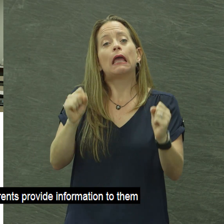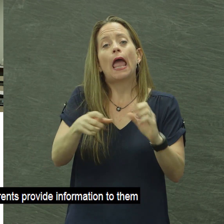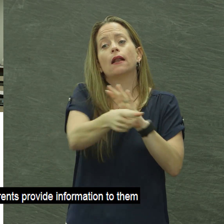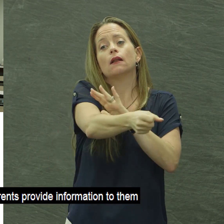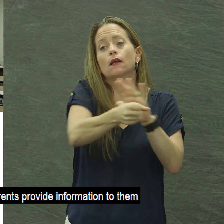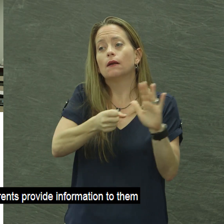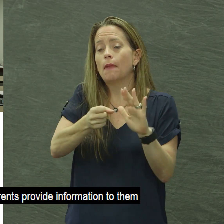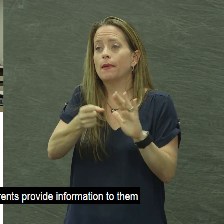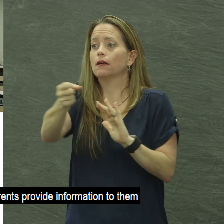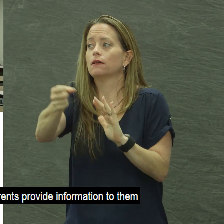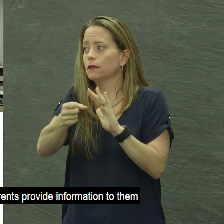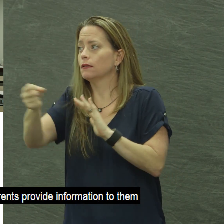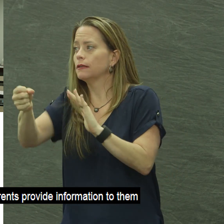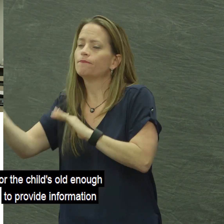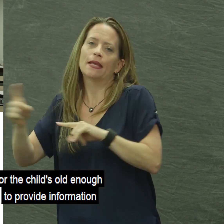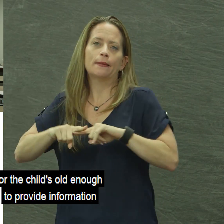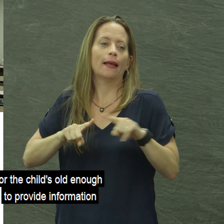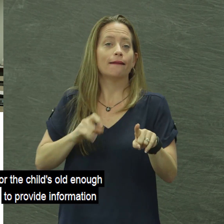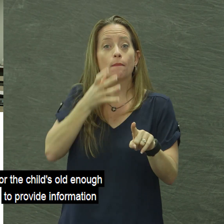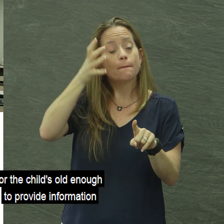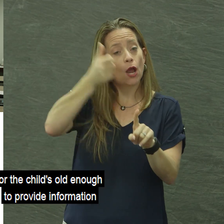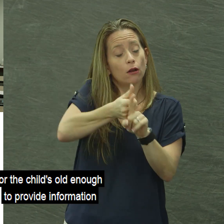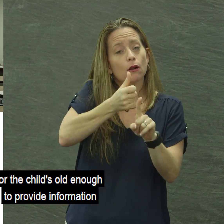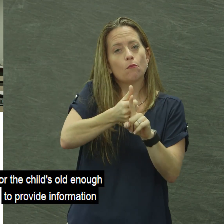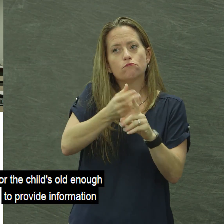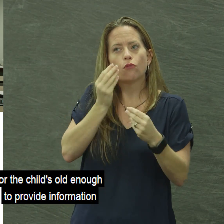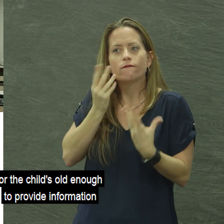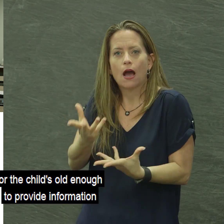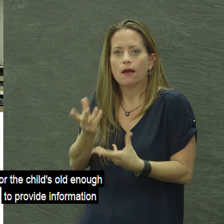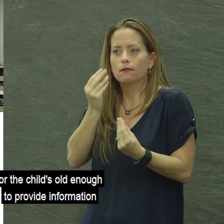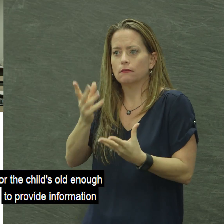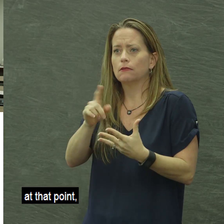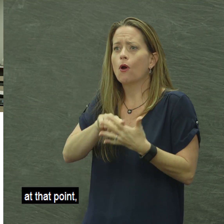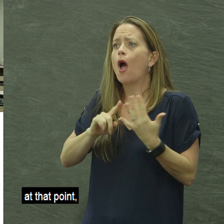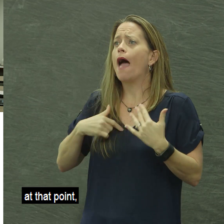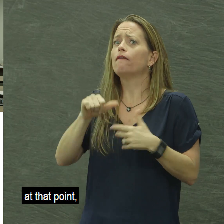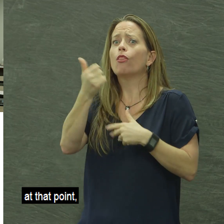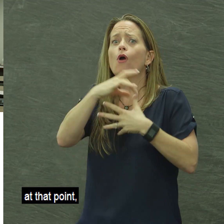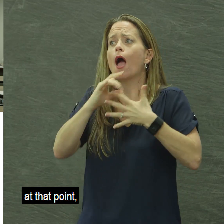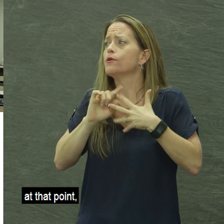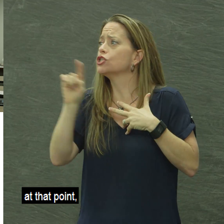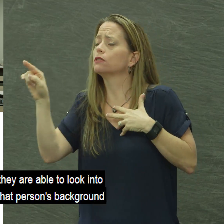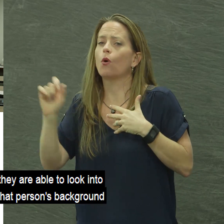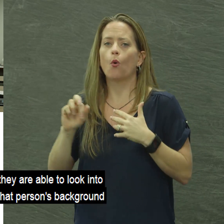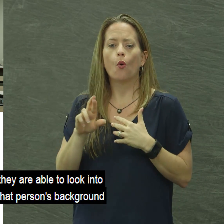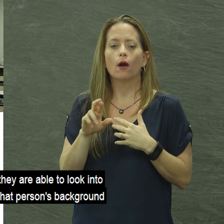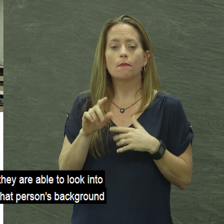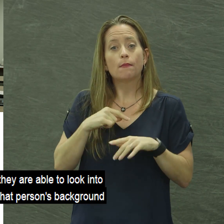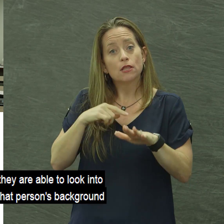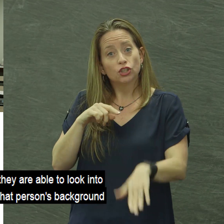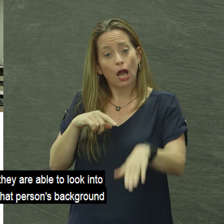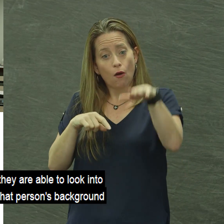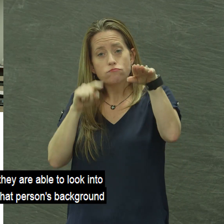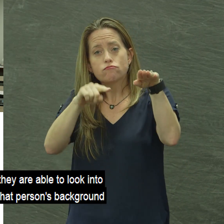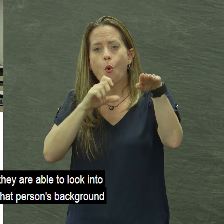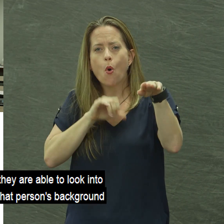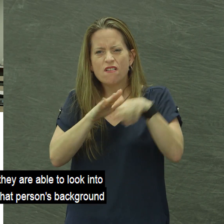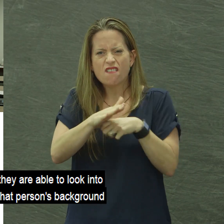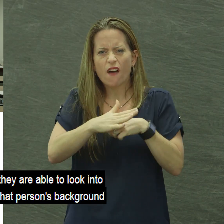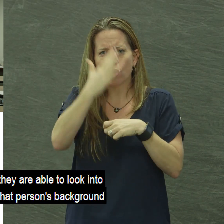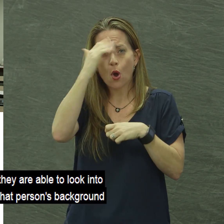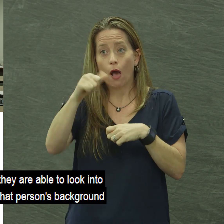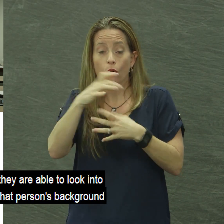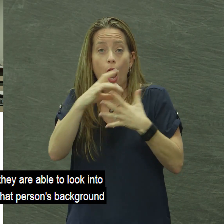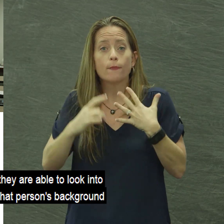information, if the parents provide information to them, or the child's old enough to provide information at that point, they are able to